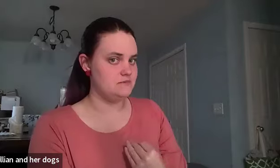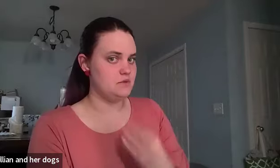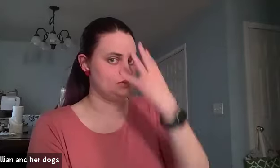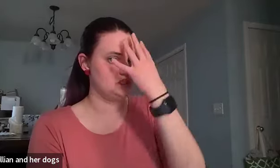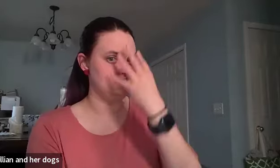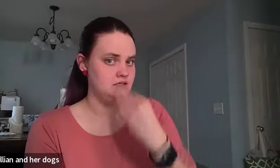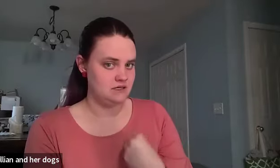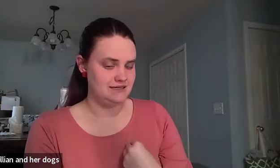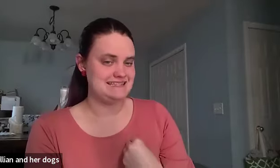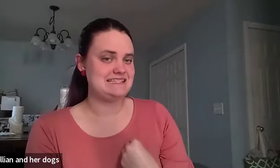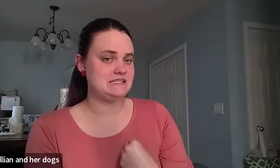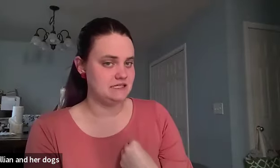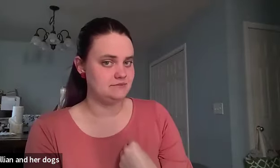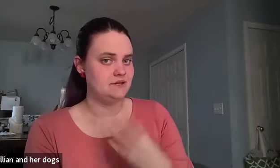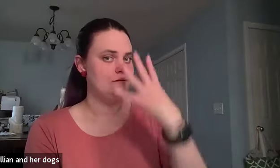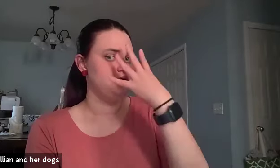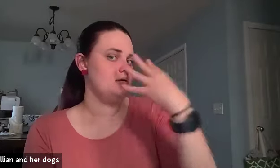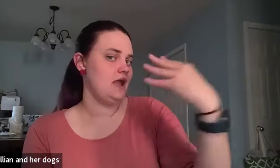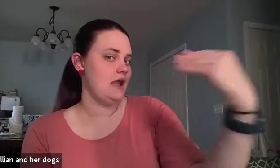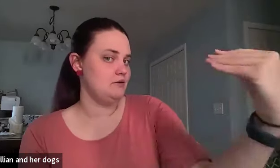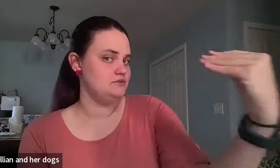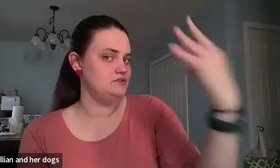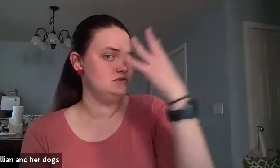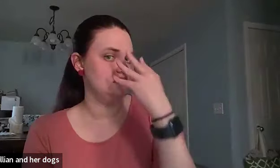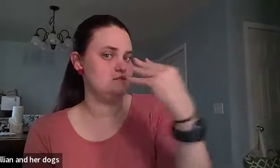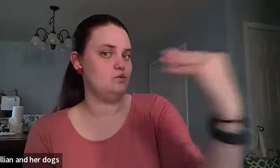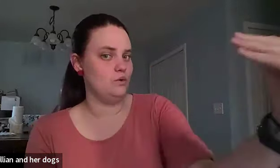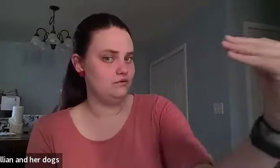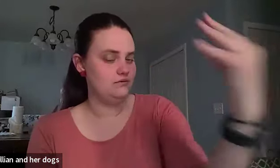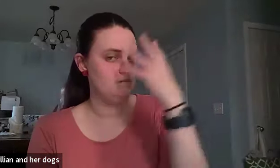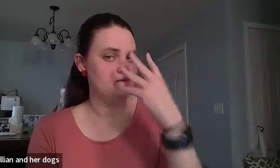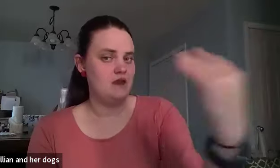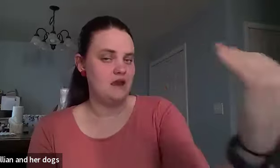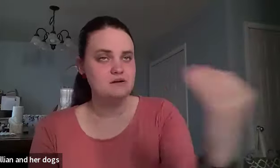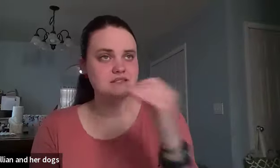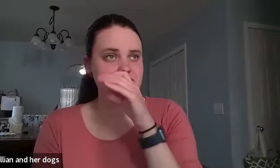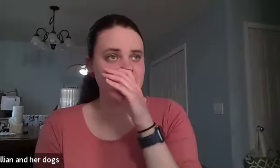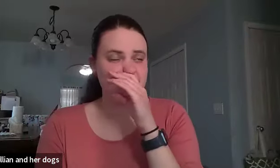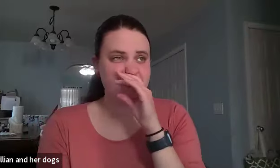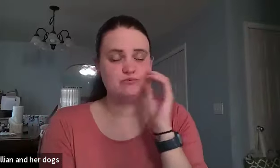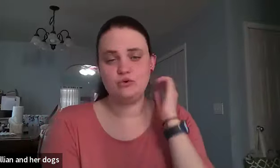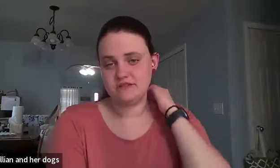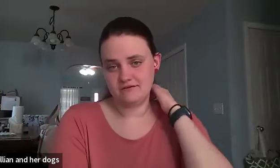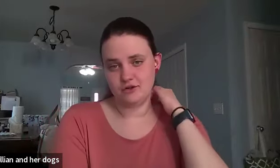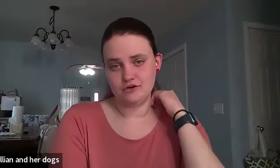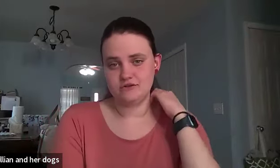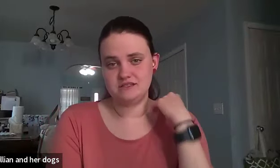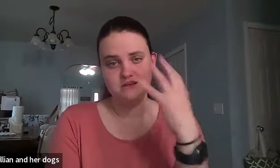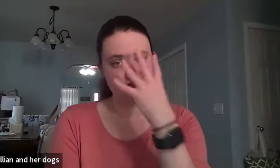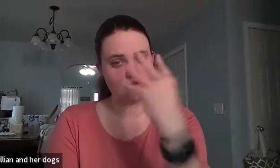same motion is sleep. But going out is wolf. And I always like to think, because wolves have longer noses than us, so